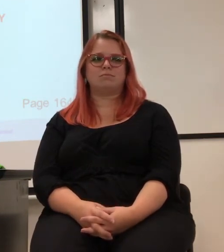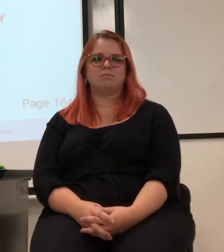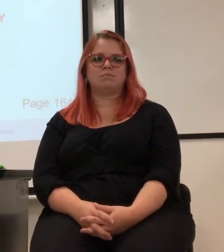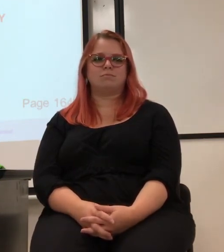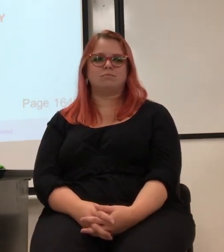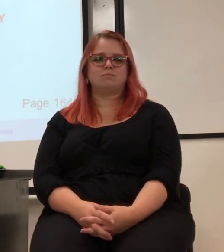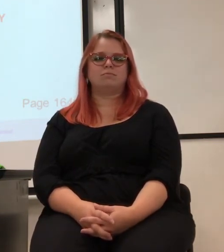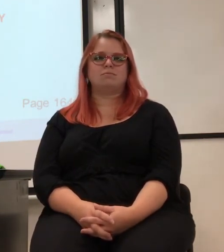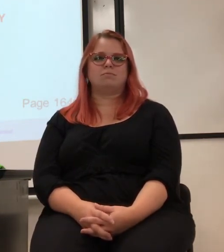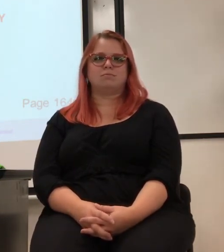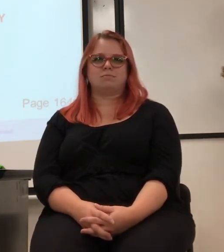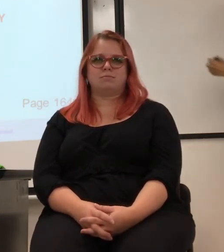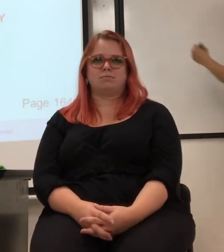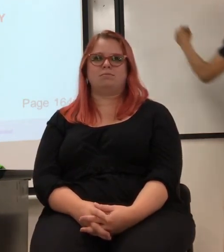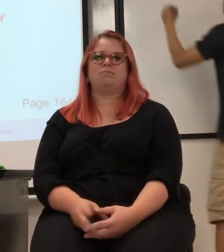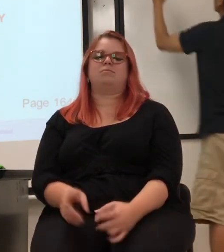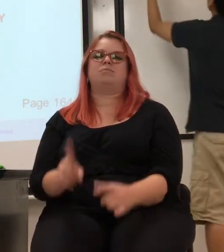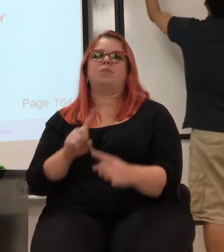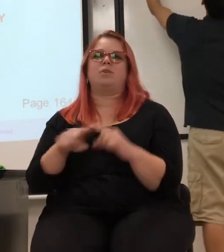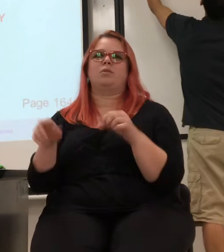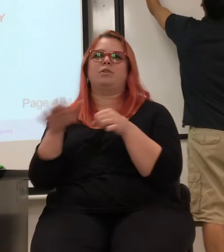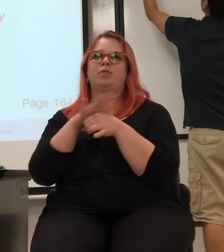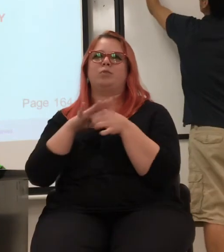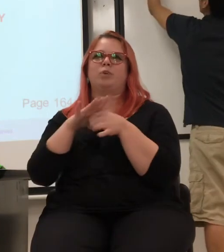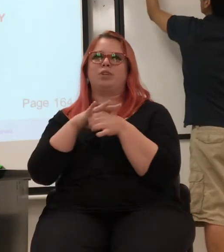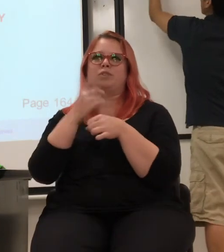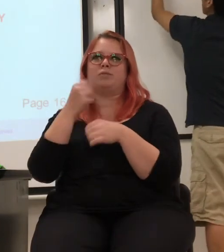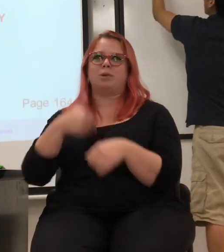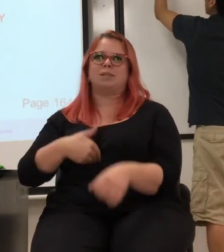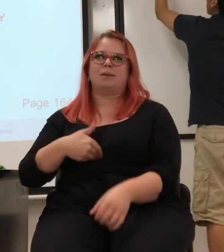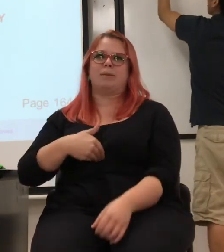So, regions of the stomach.